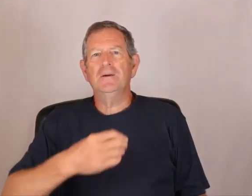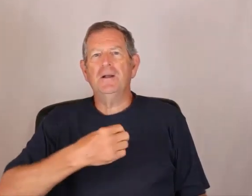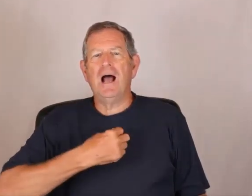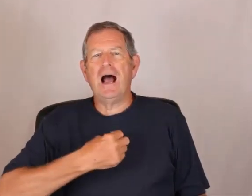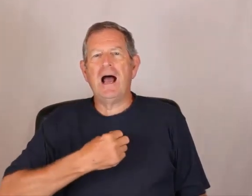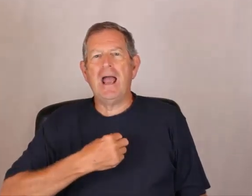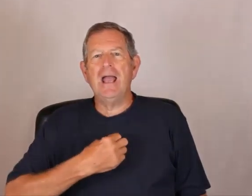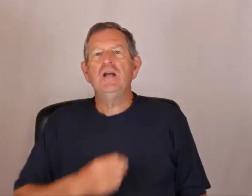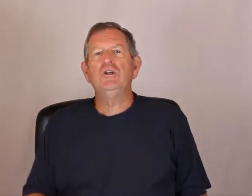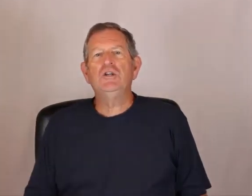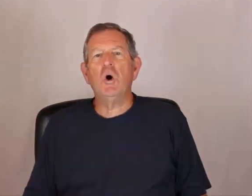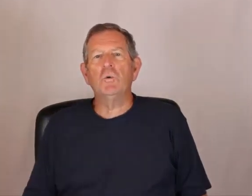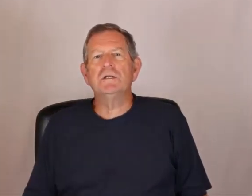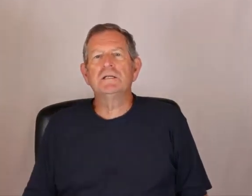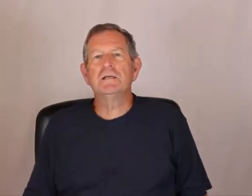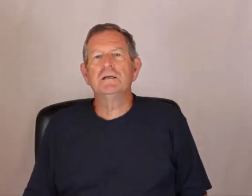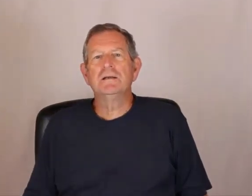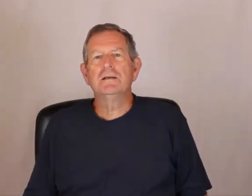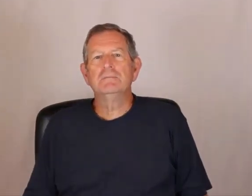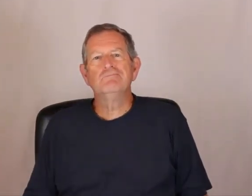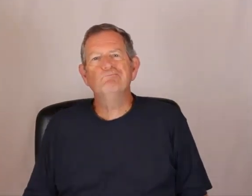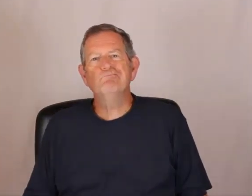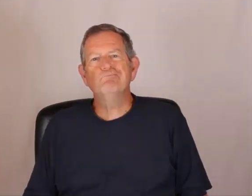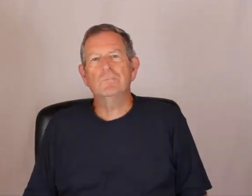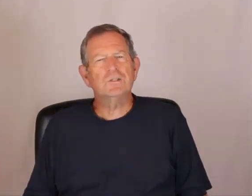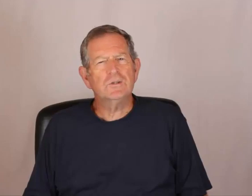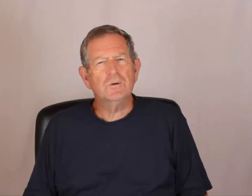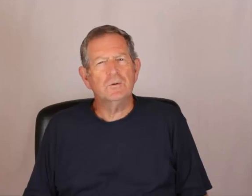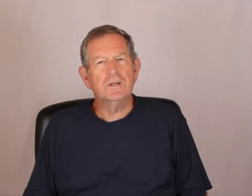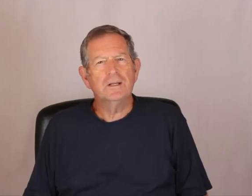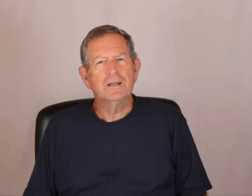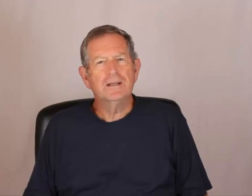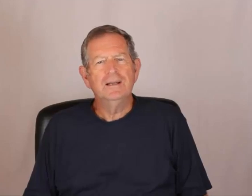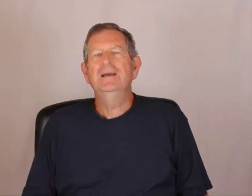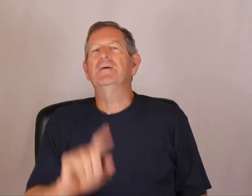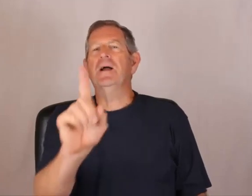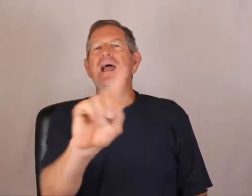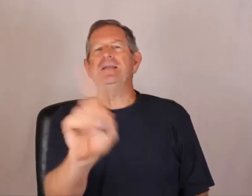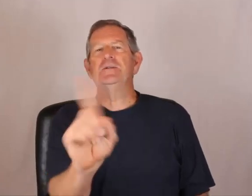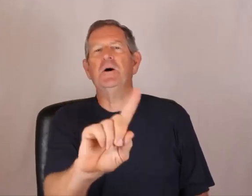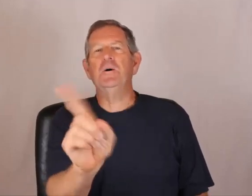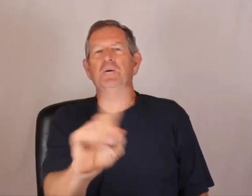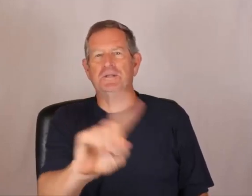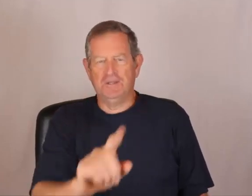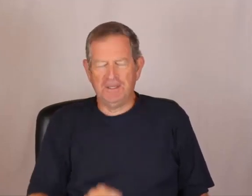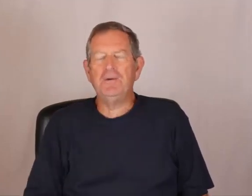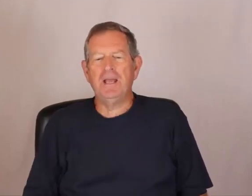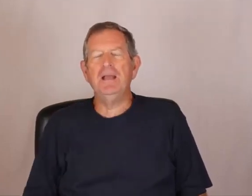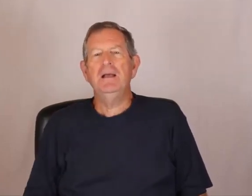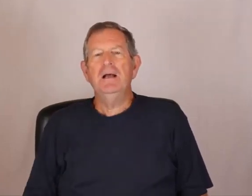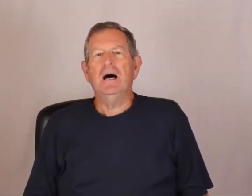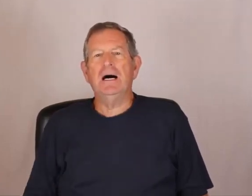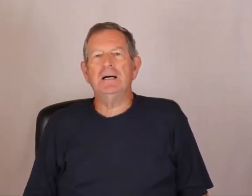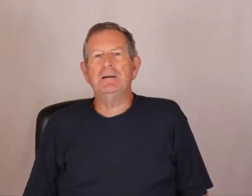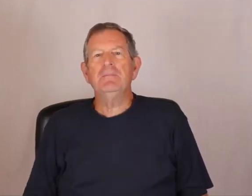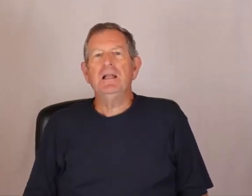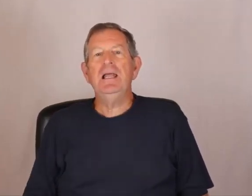Good, I. Don't. What's don't? Right, don't. Good, okay.